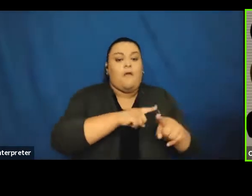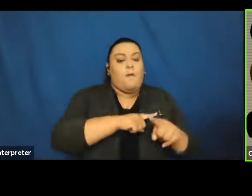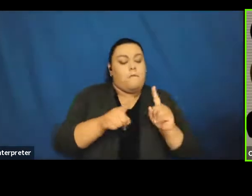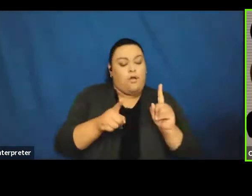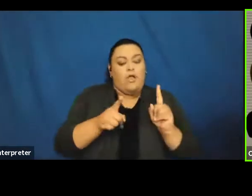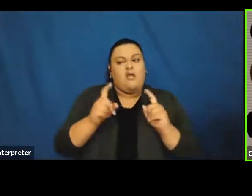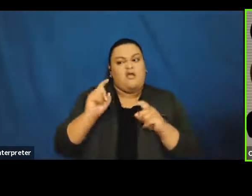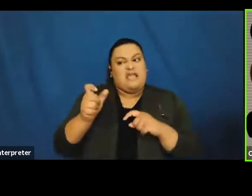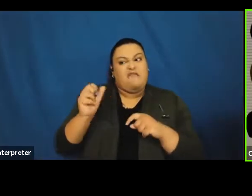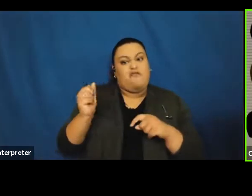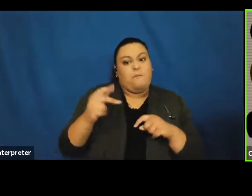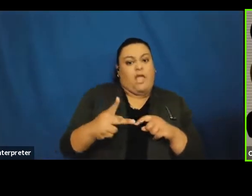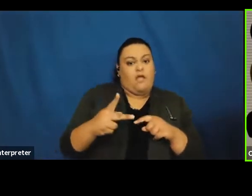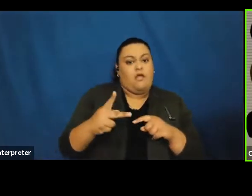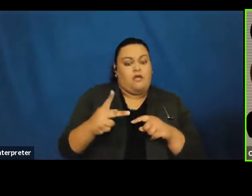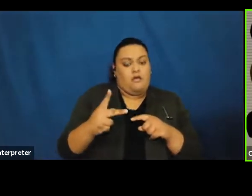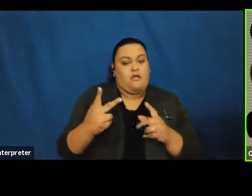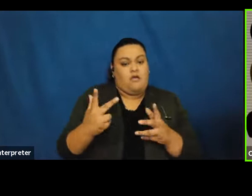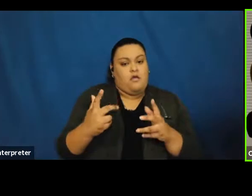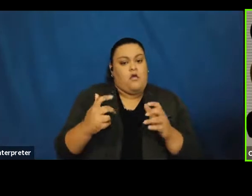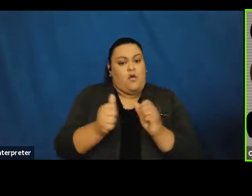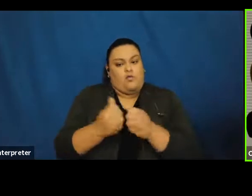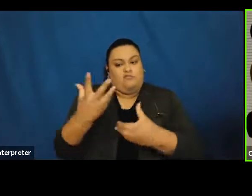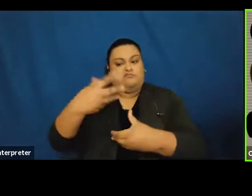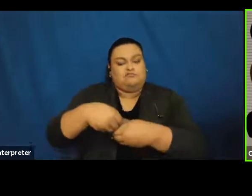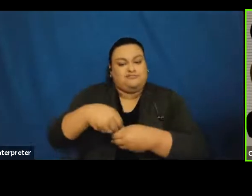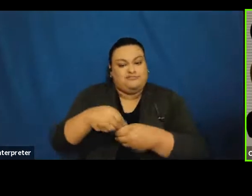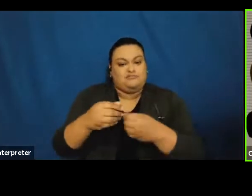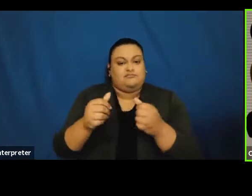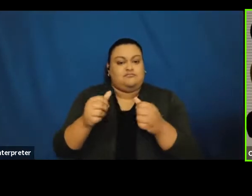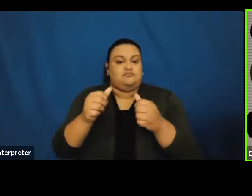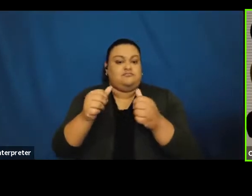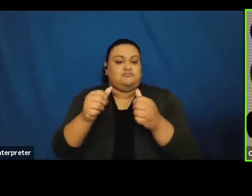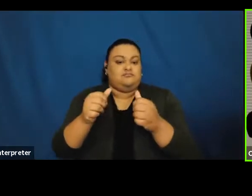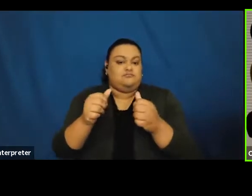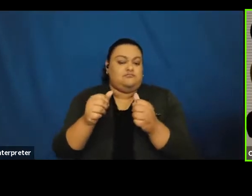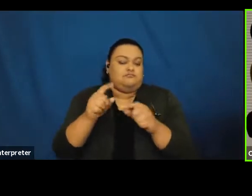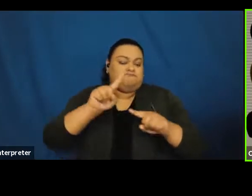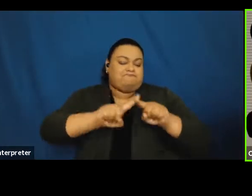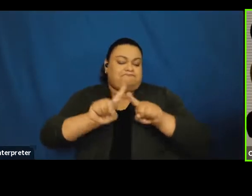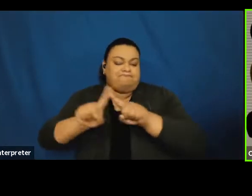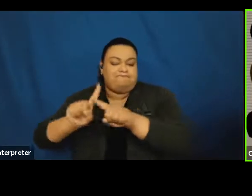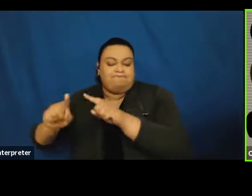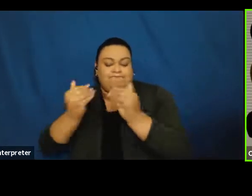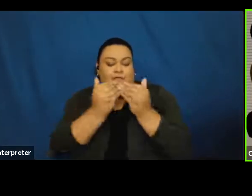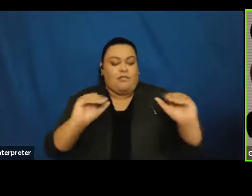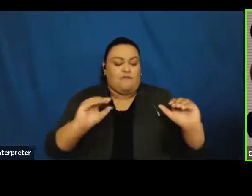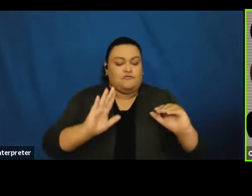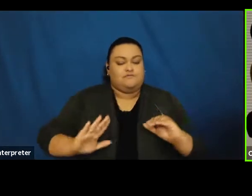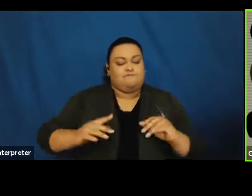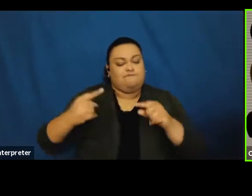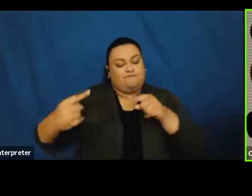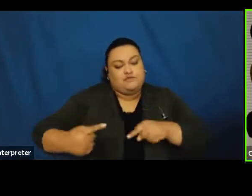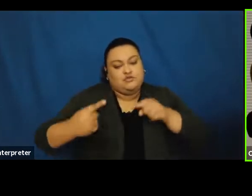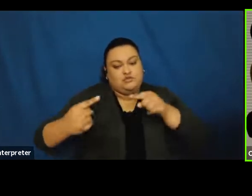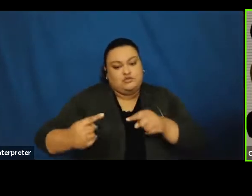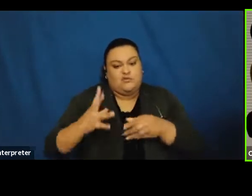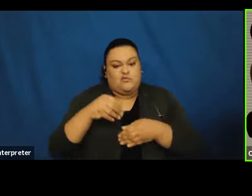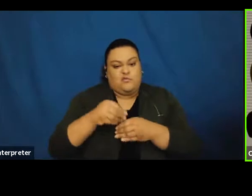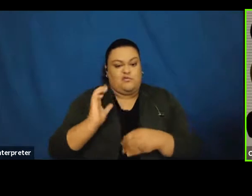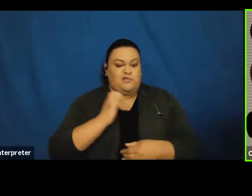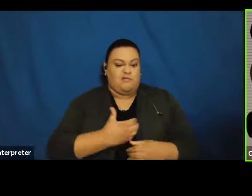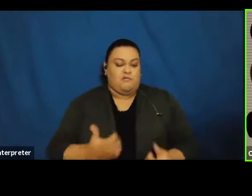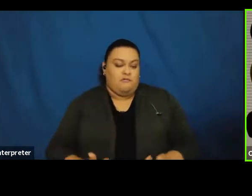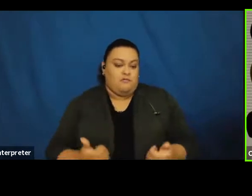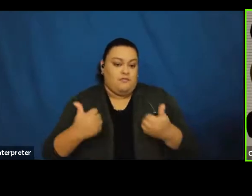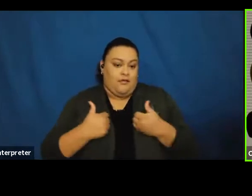in terms of being participant at different levels of the struggle that goes on. And the